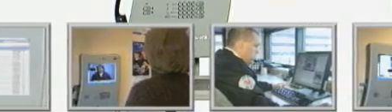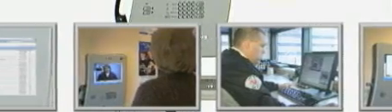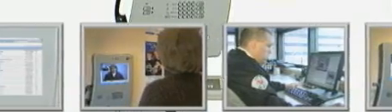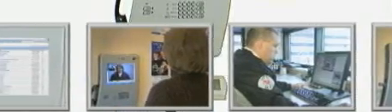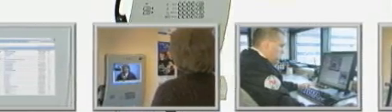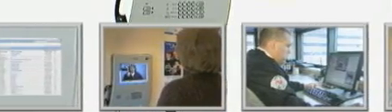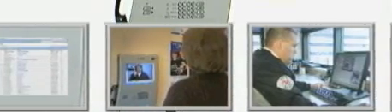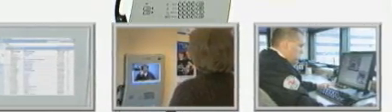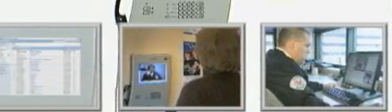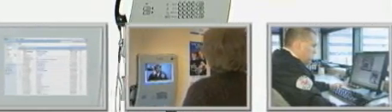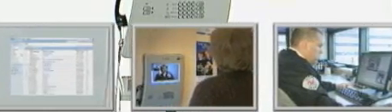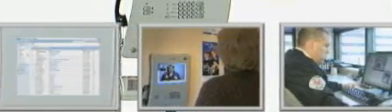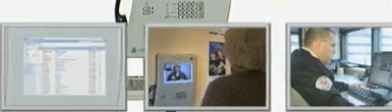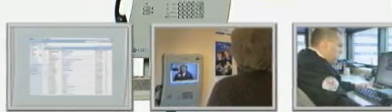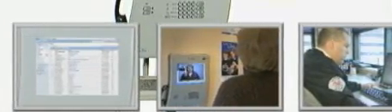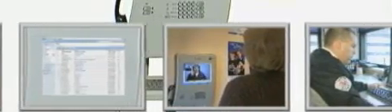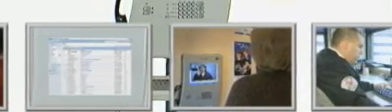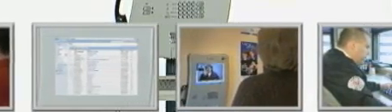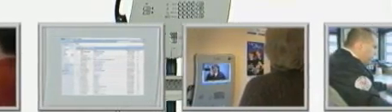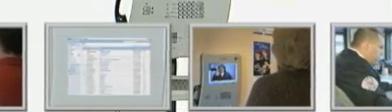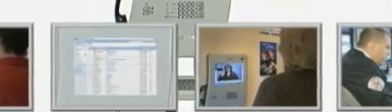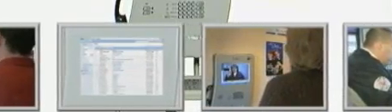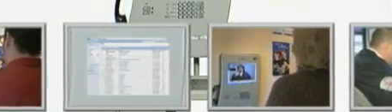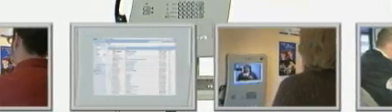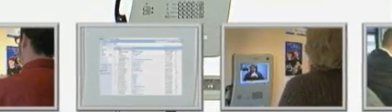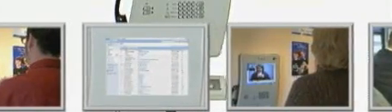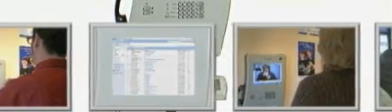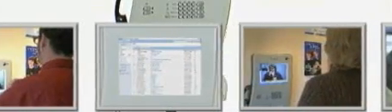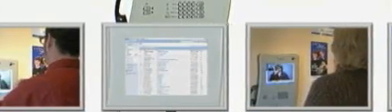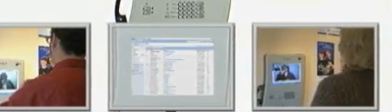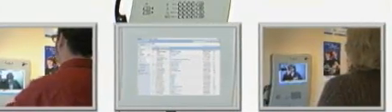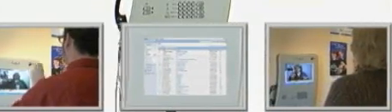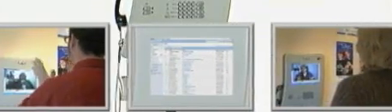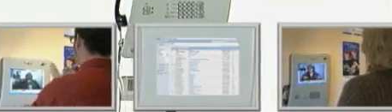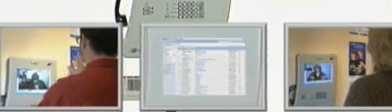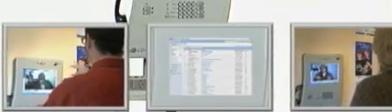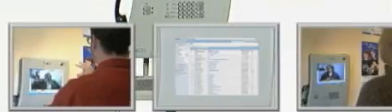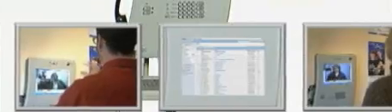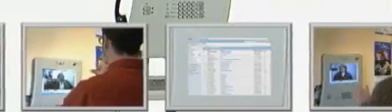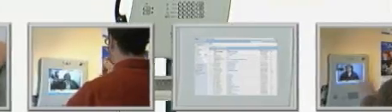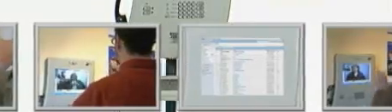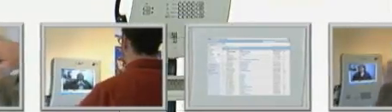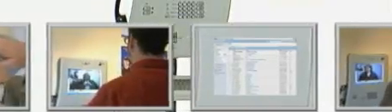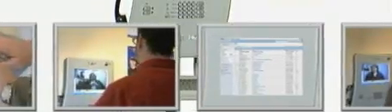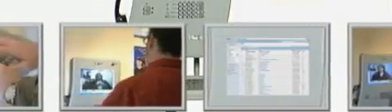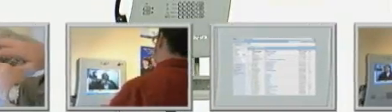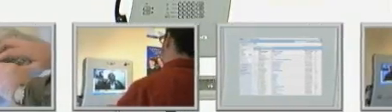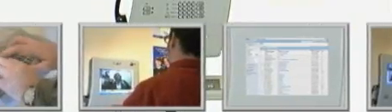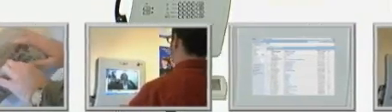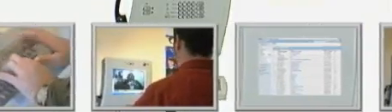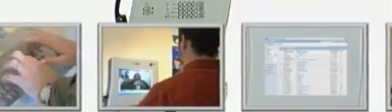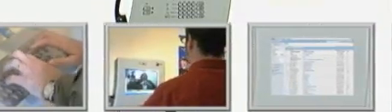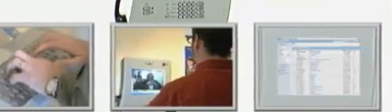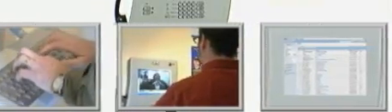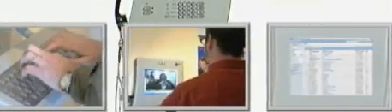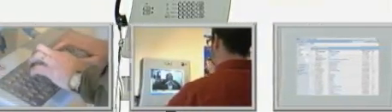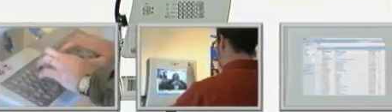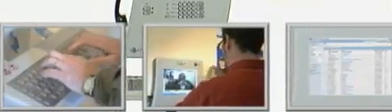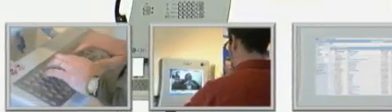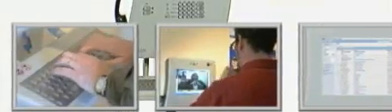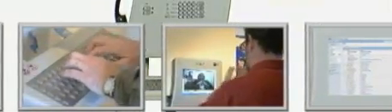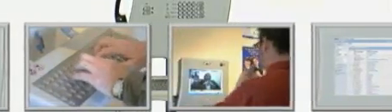wave. Give all your customers the chance to communicate in the means that is most efficient for them, including ADA